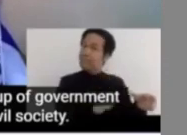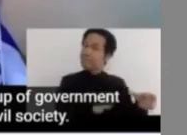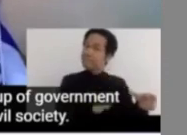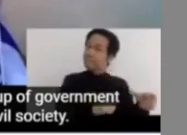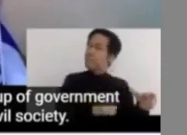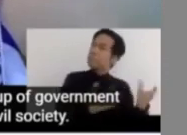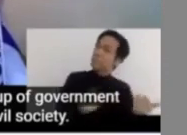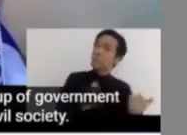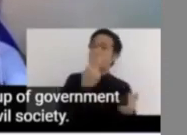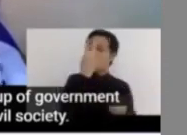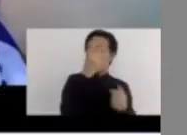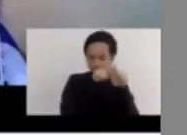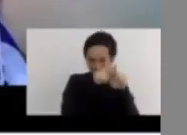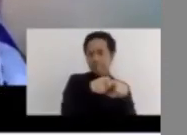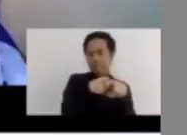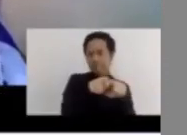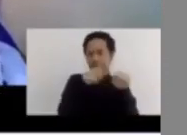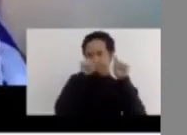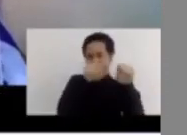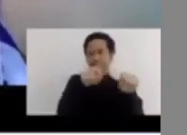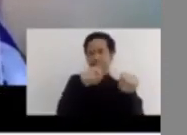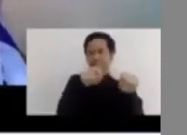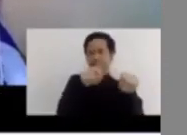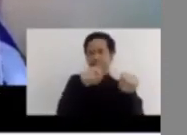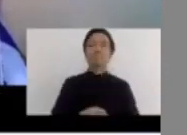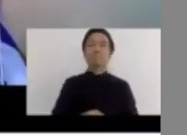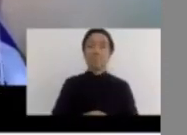NGOs, and the civil society. So it's about